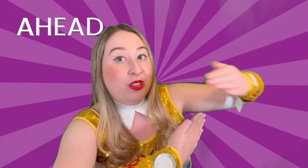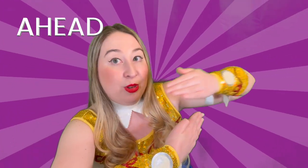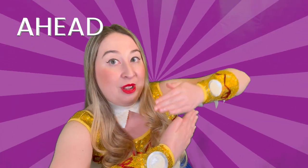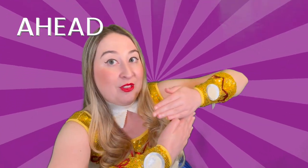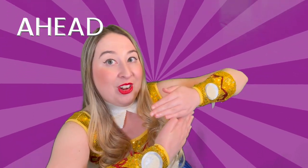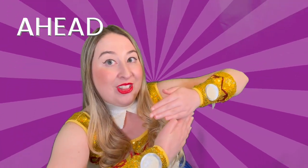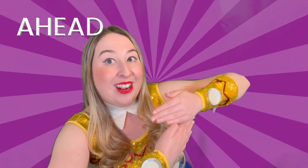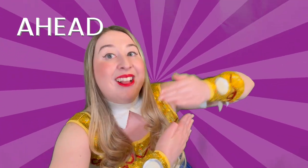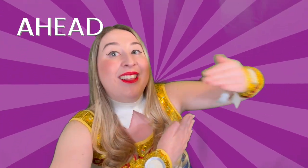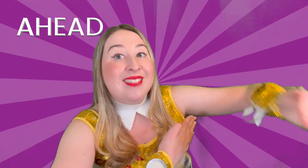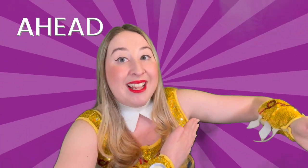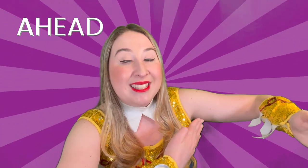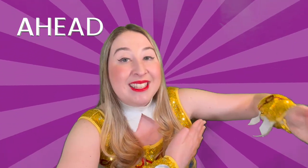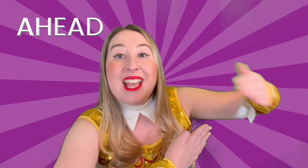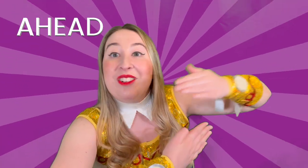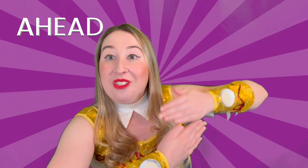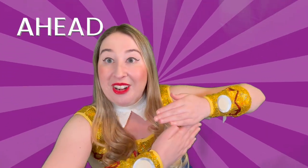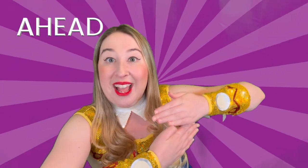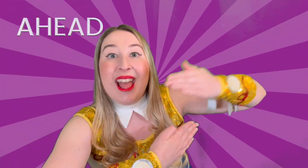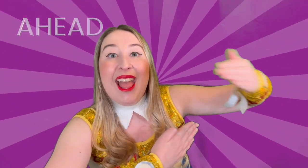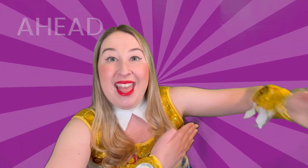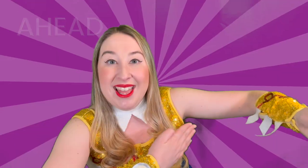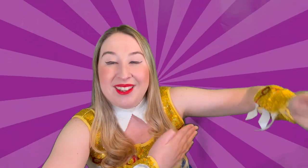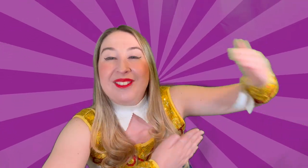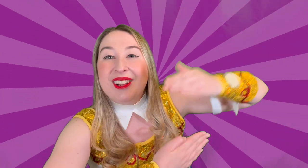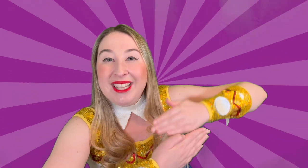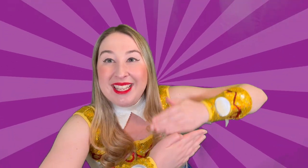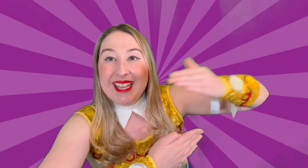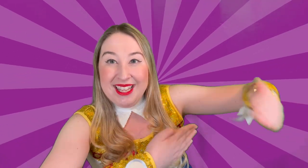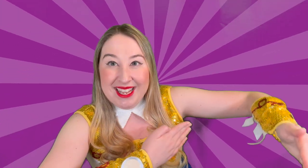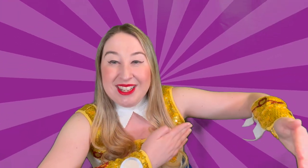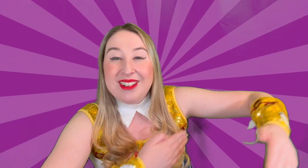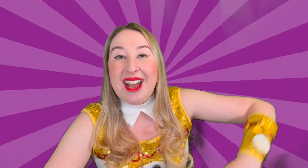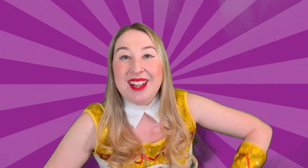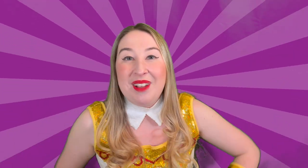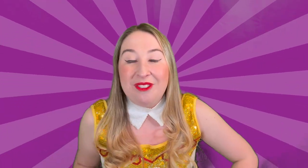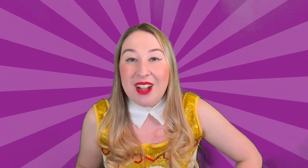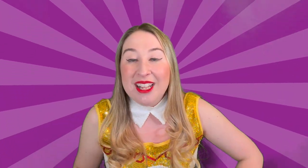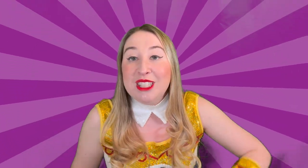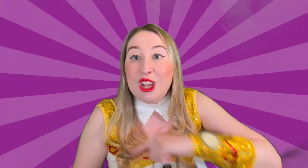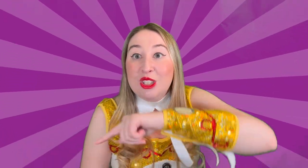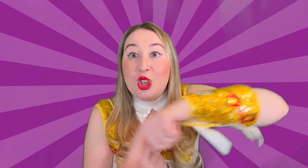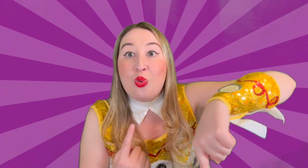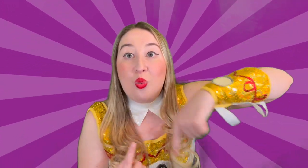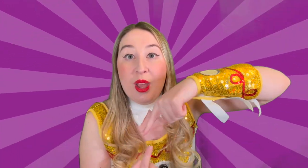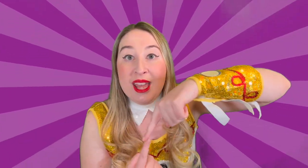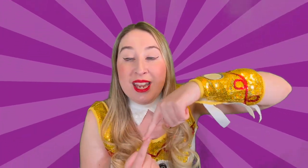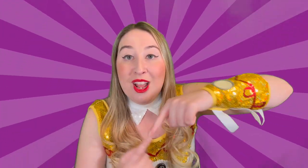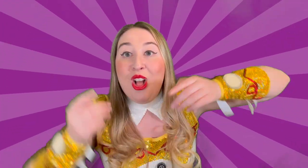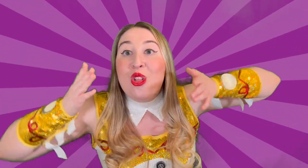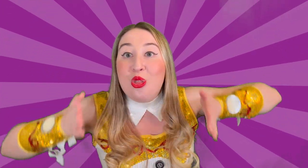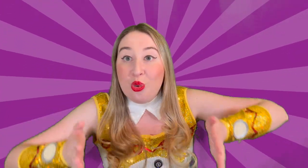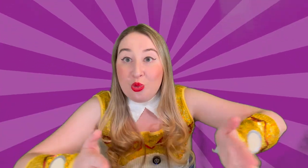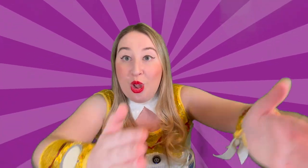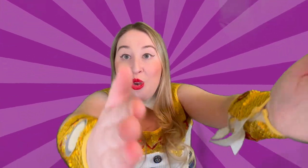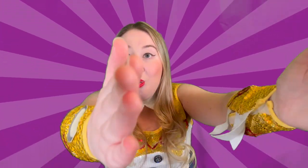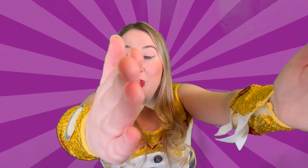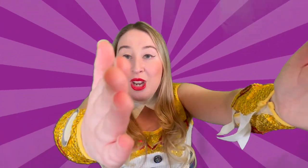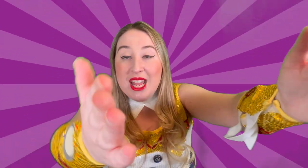bit further. That's the sign for ahead. Very good. You got it, my friends. So when the road